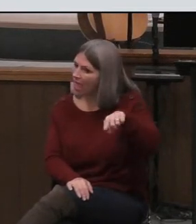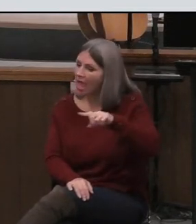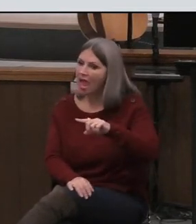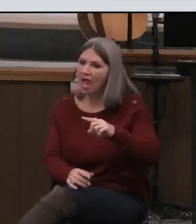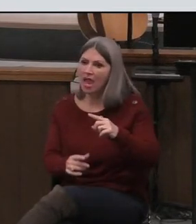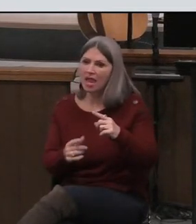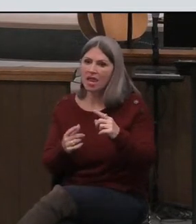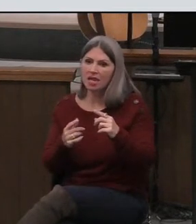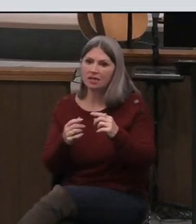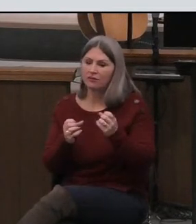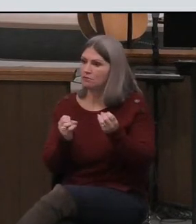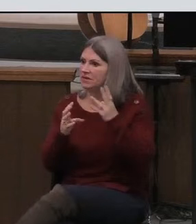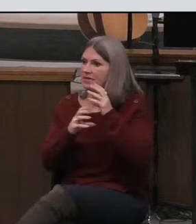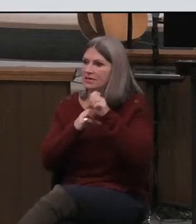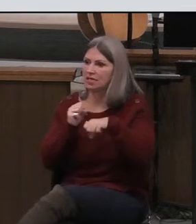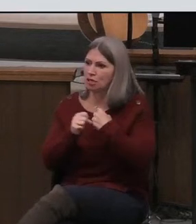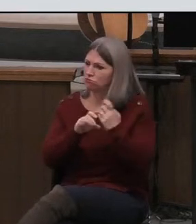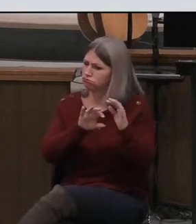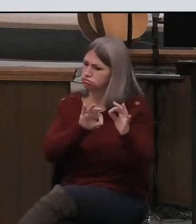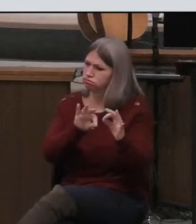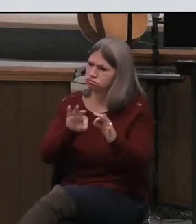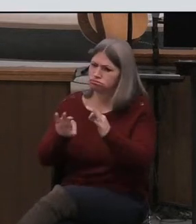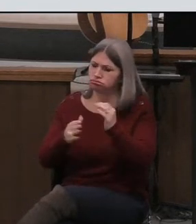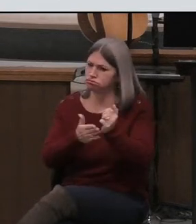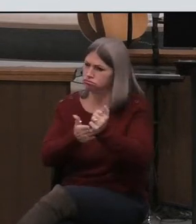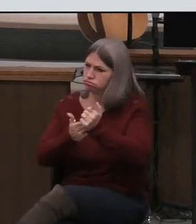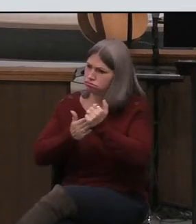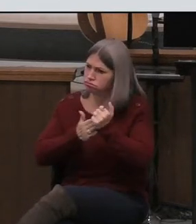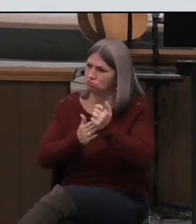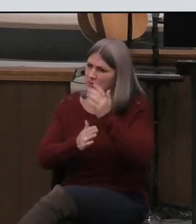ministries for many, many years.